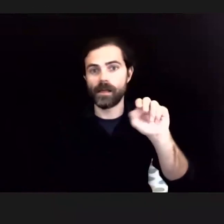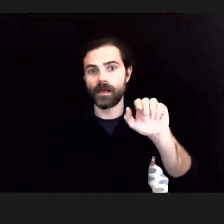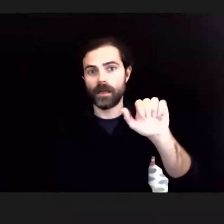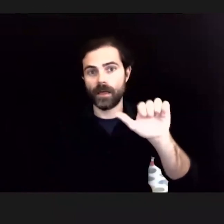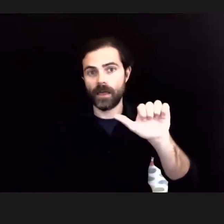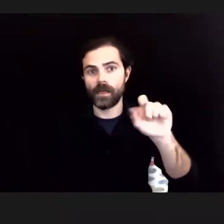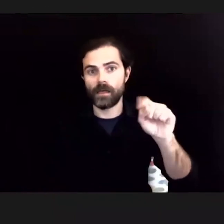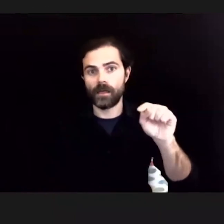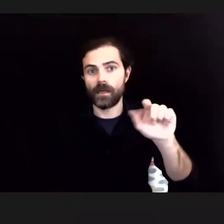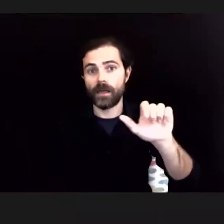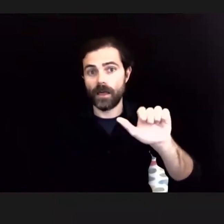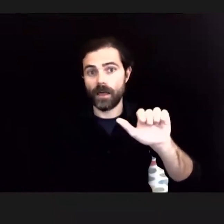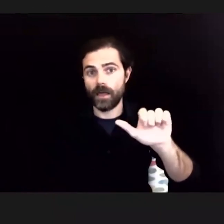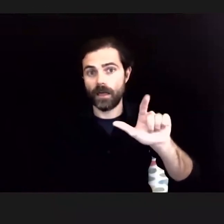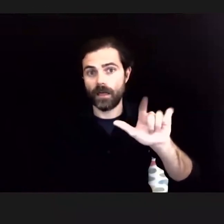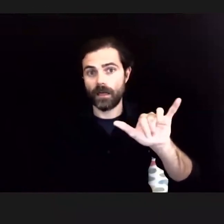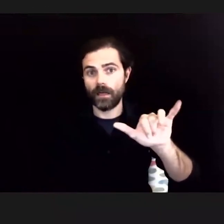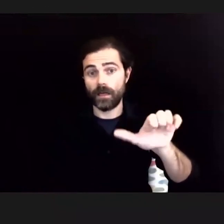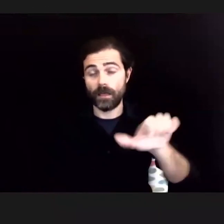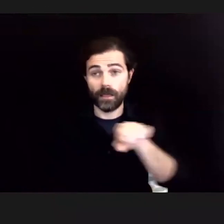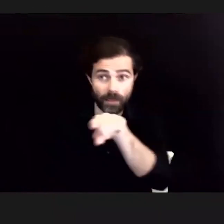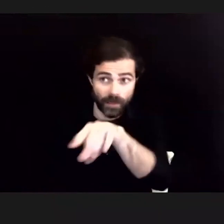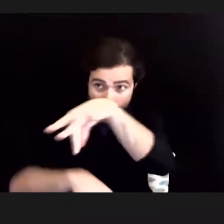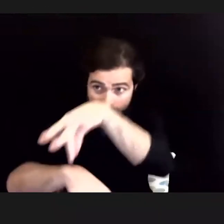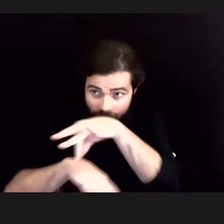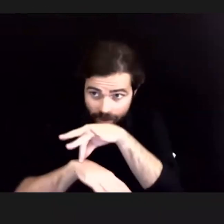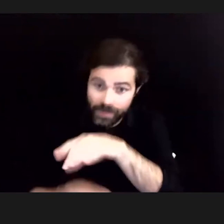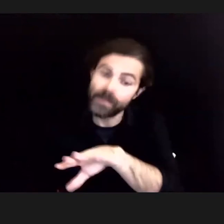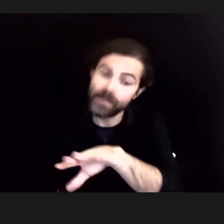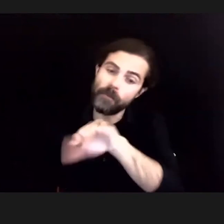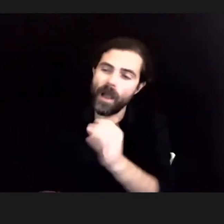to participate in the survey about